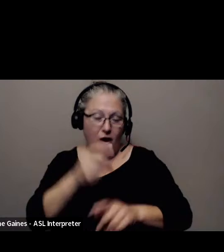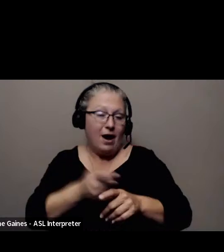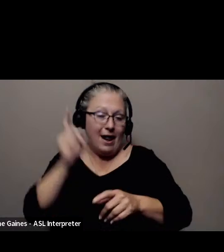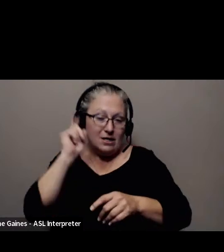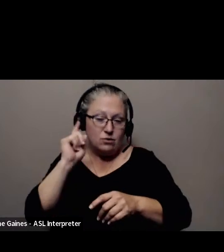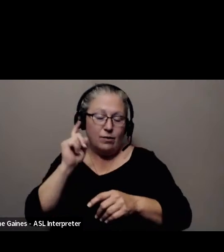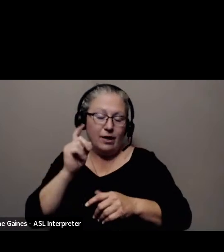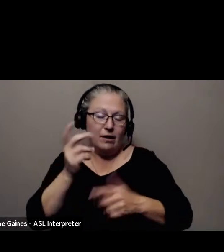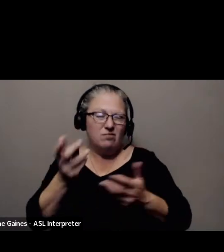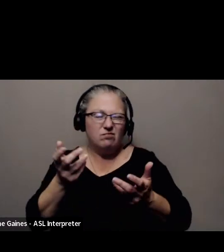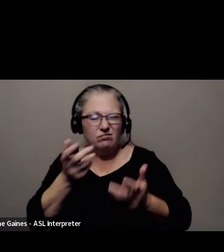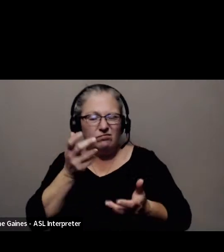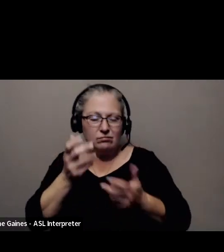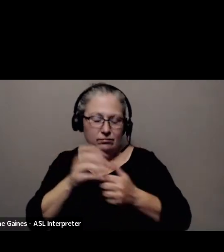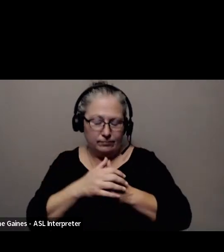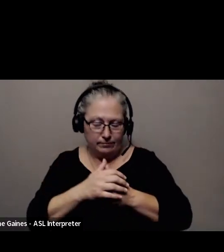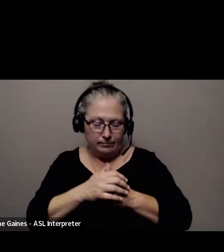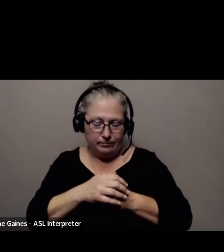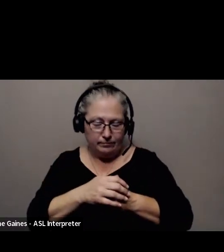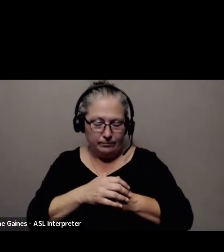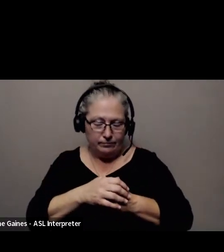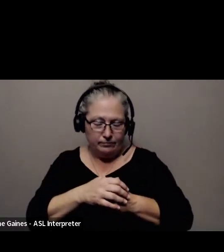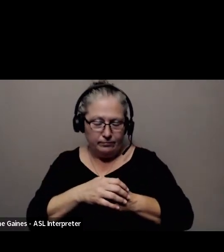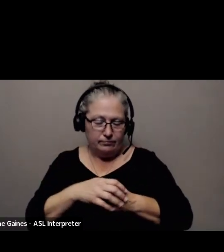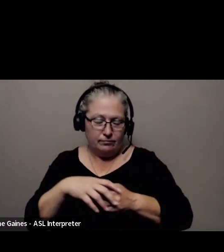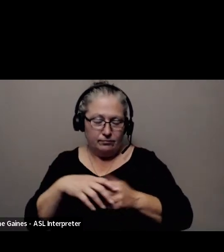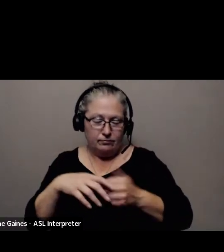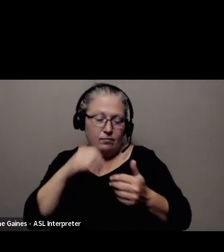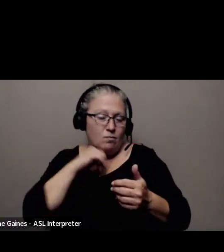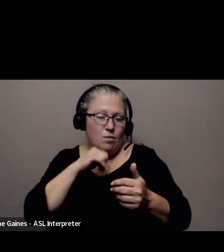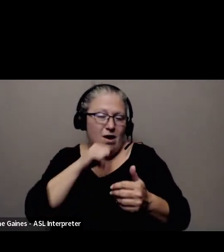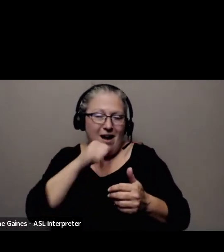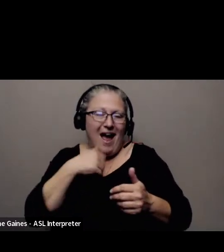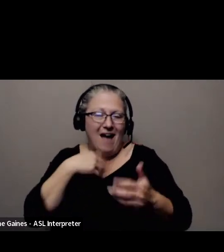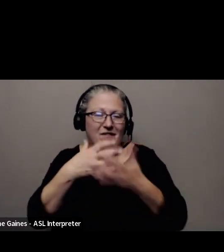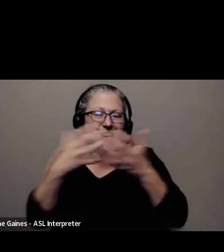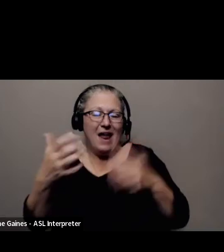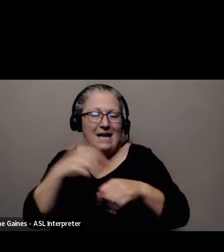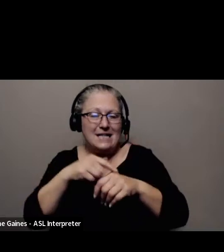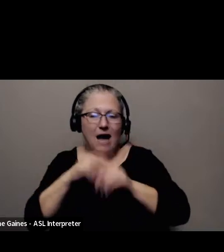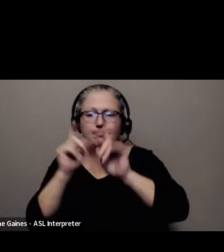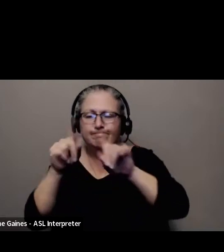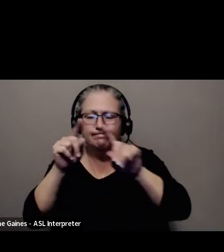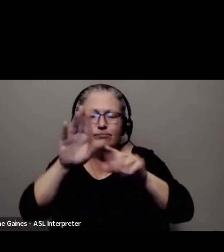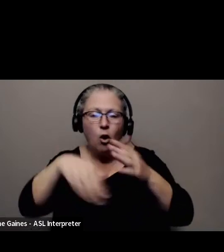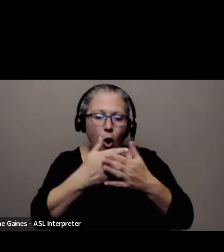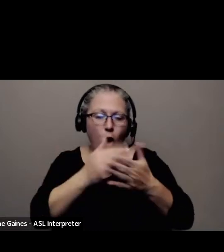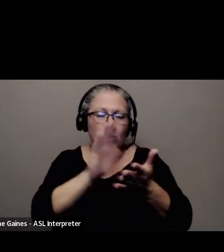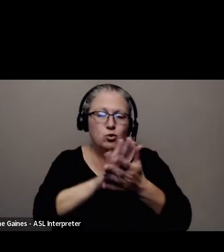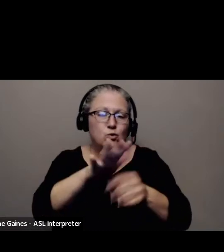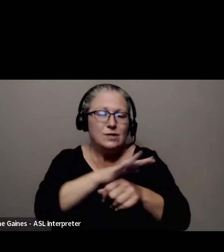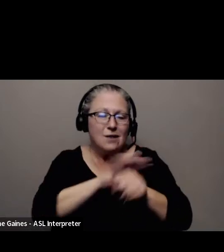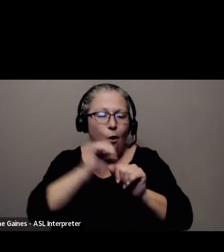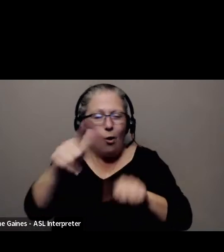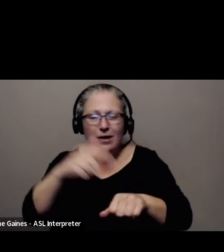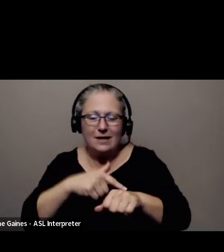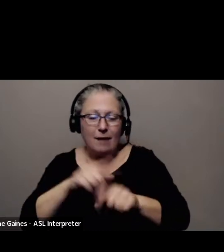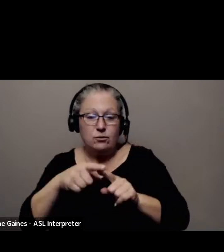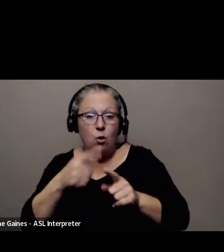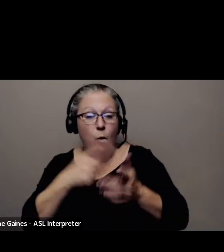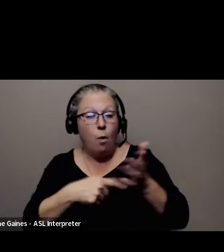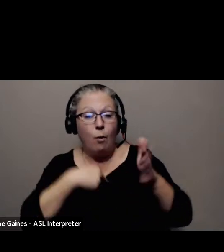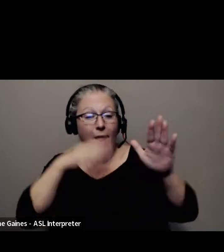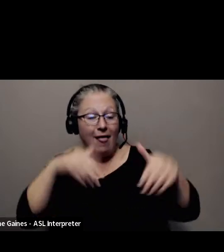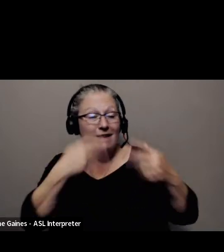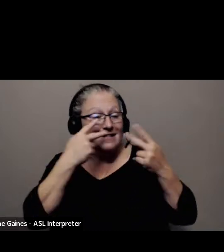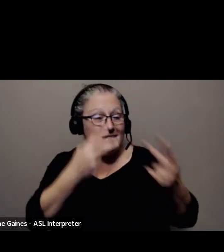Like we don't get a lot of time to go out to all of the different sites all the time. So the ones that we haven't been able to see,